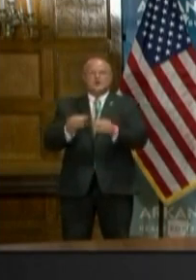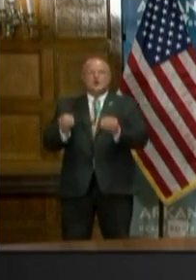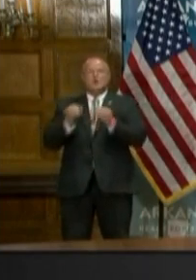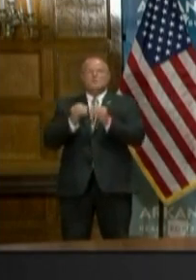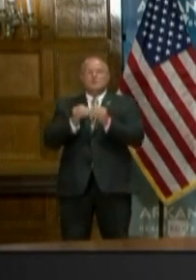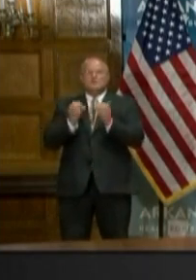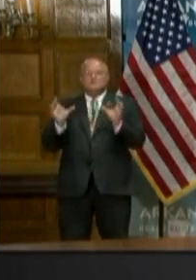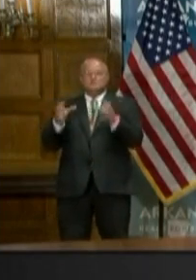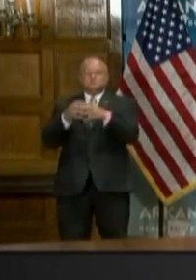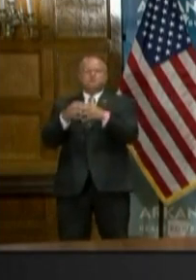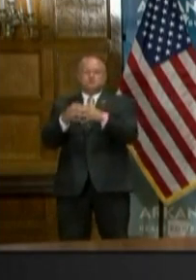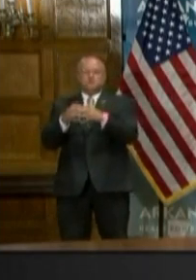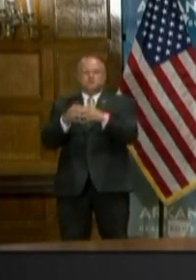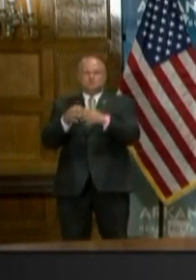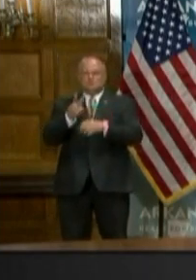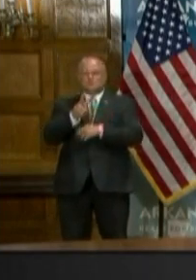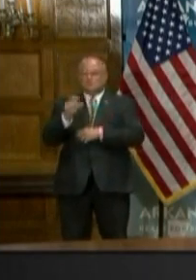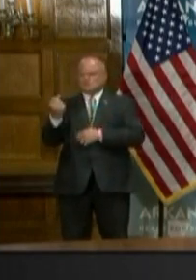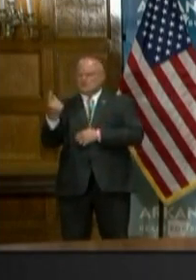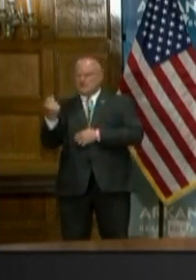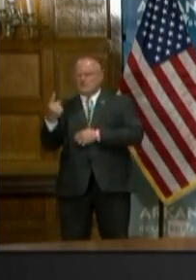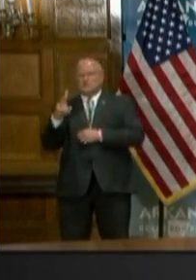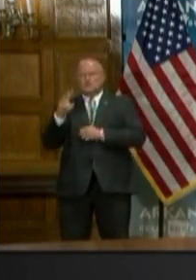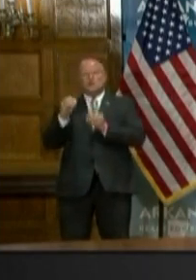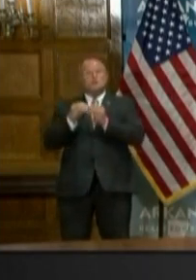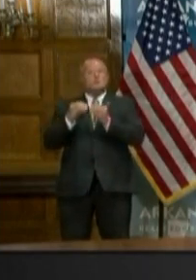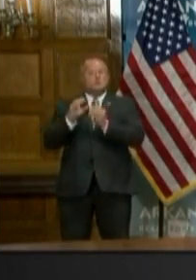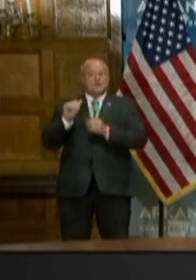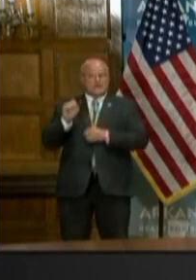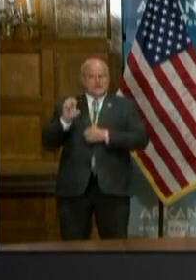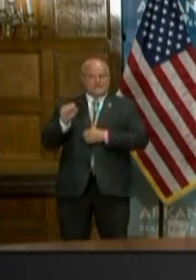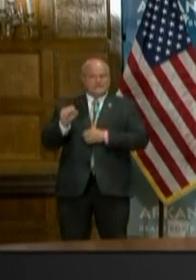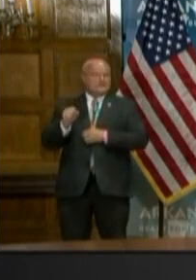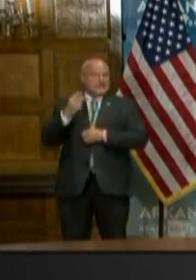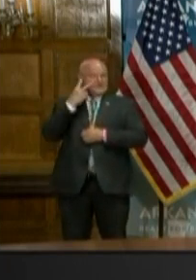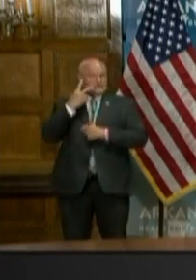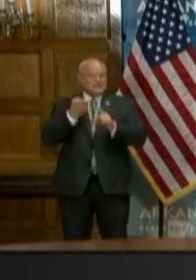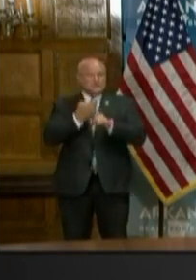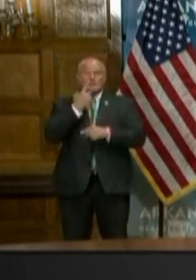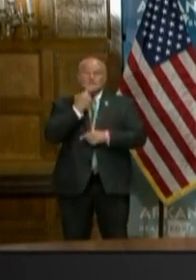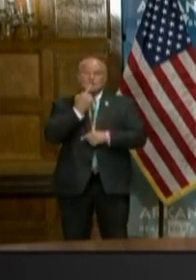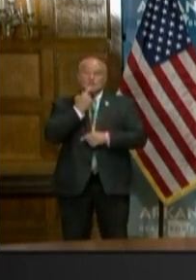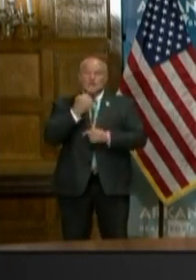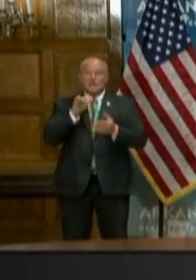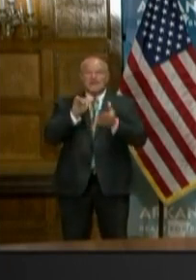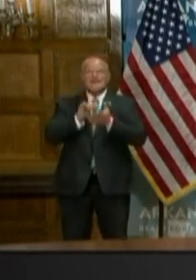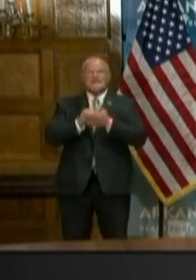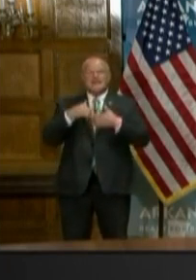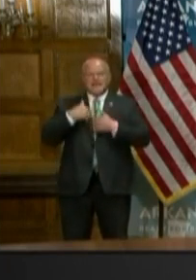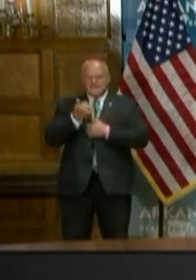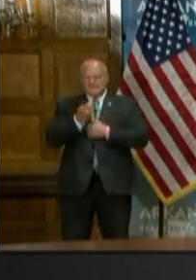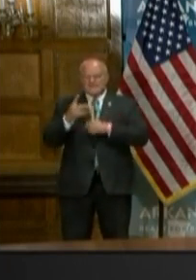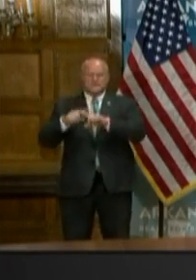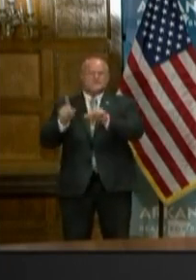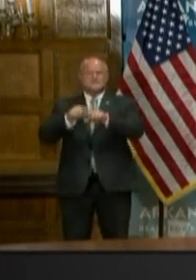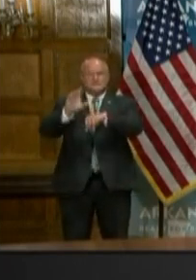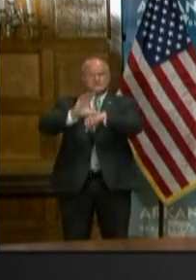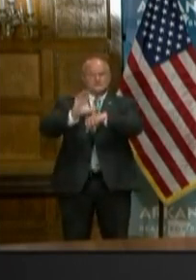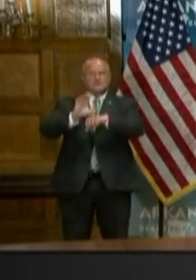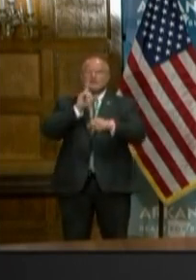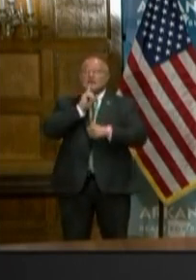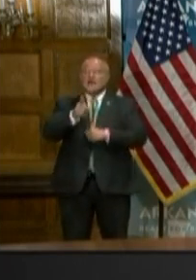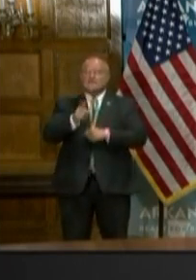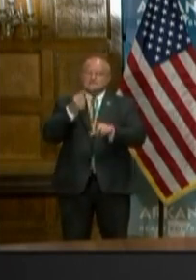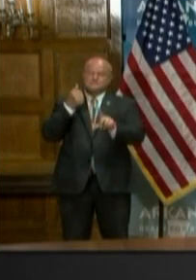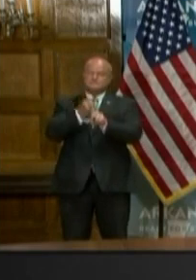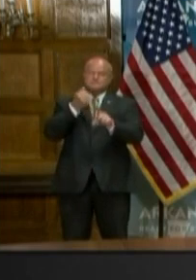more of a cluster, 2 to 11 or 2 or more cases. And you can see from the red that there is a couple of different churches that